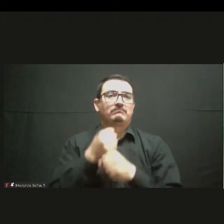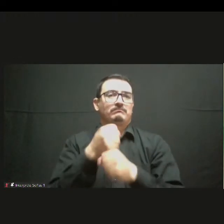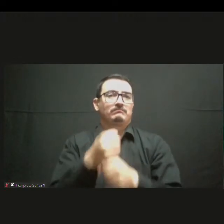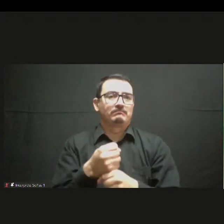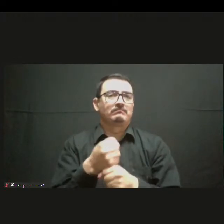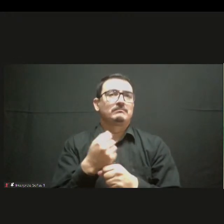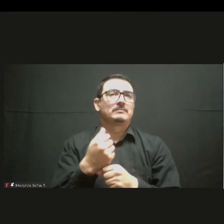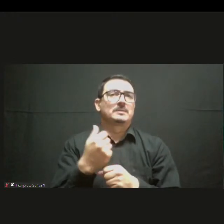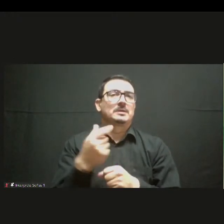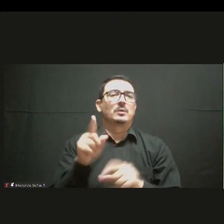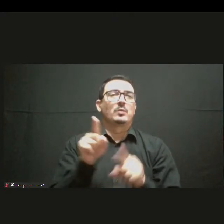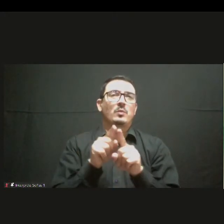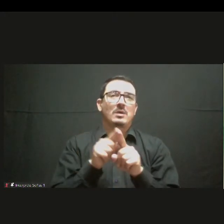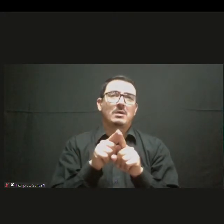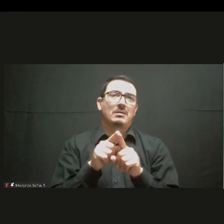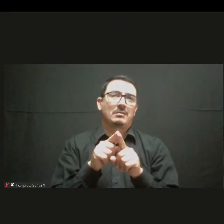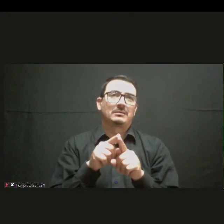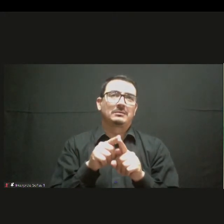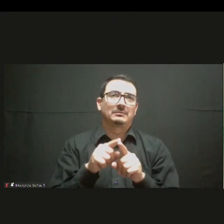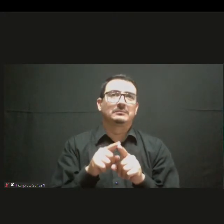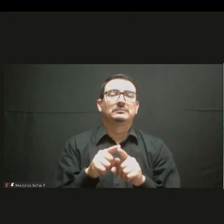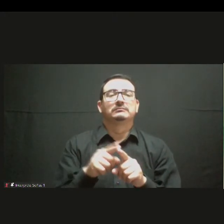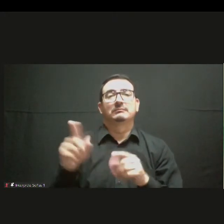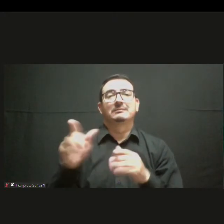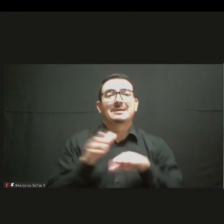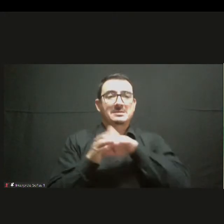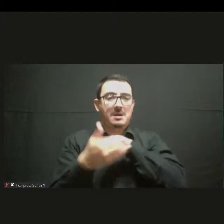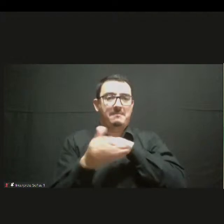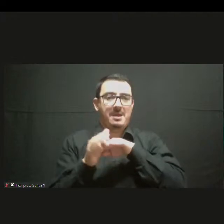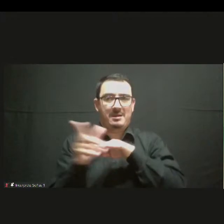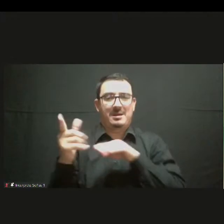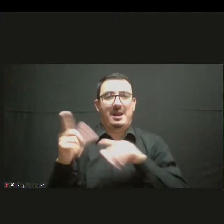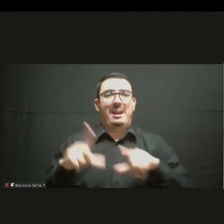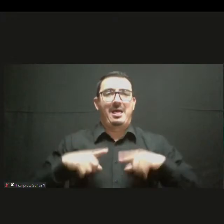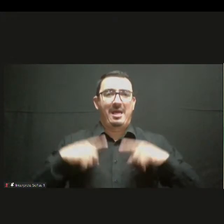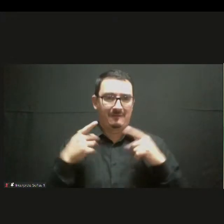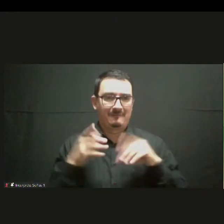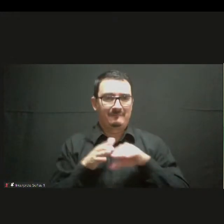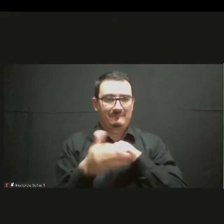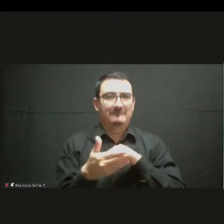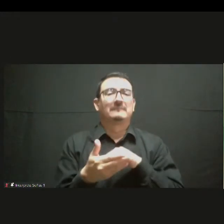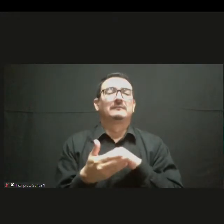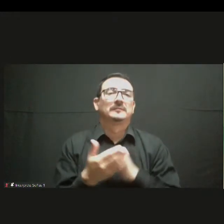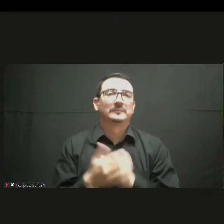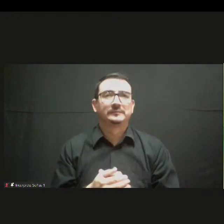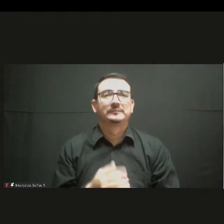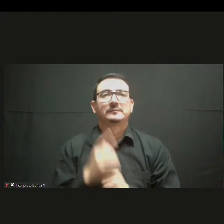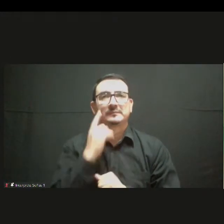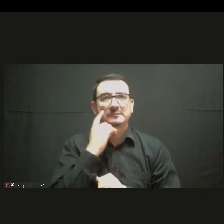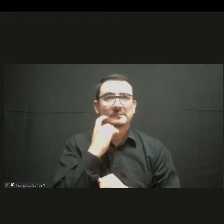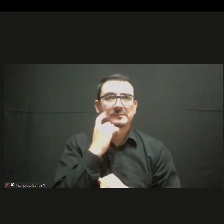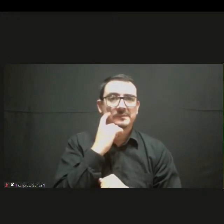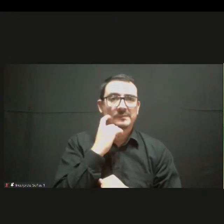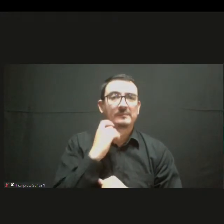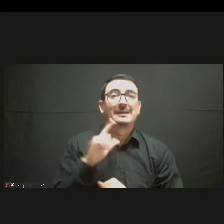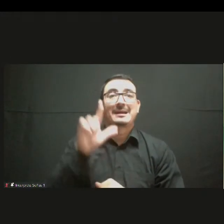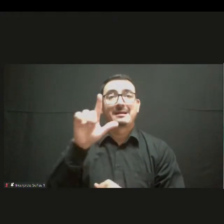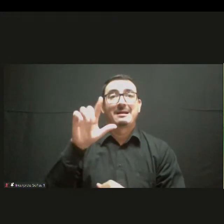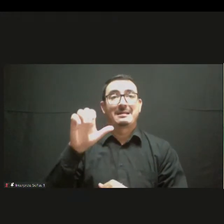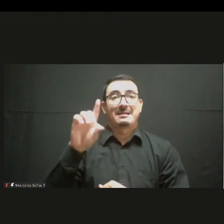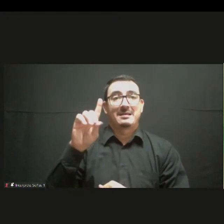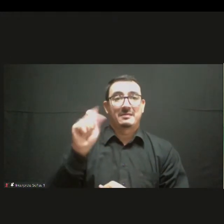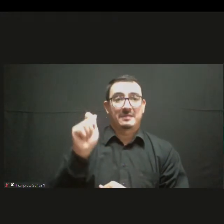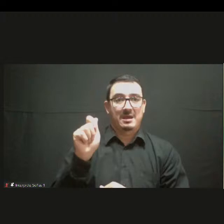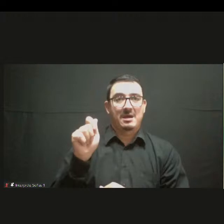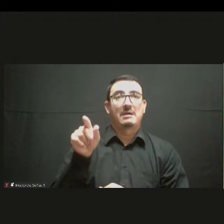a short presentation by Leila Peralta. And she's an Economic Affairs Officer of our office, the ECLAC office in